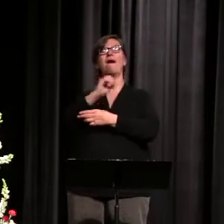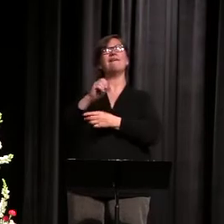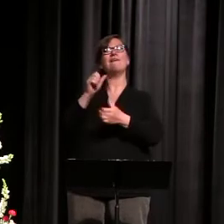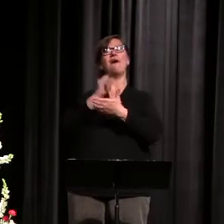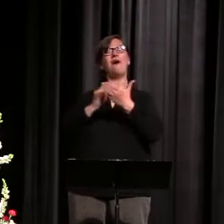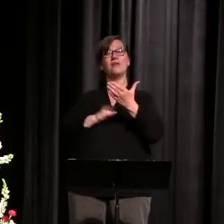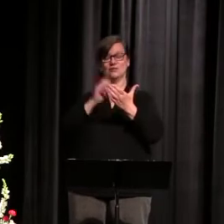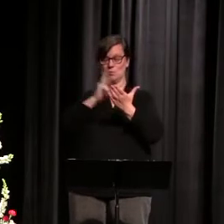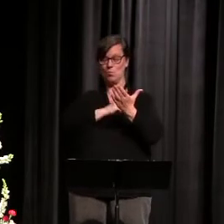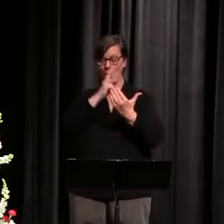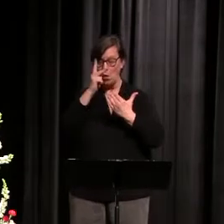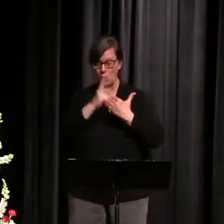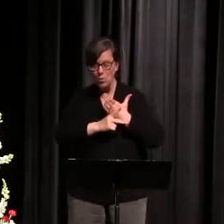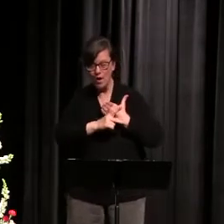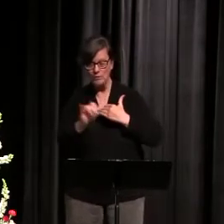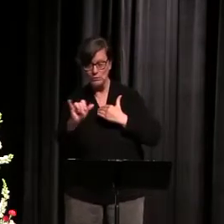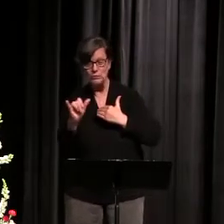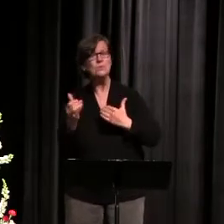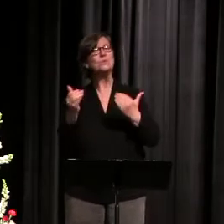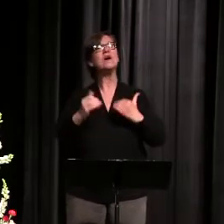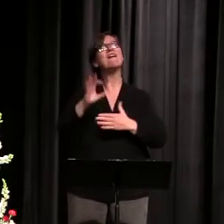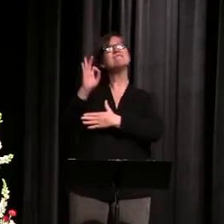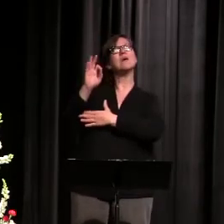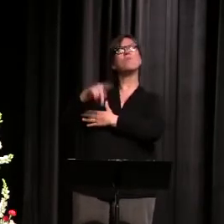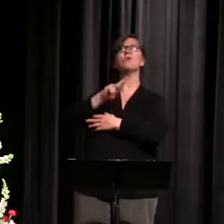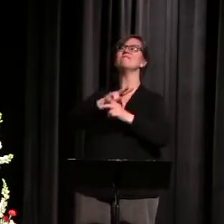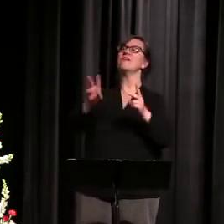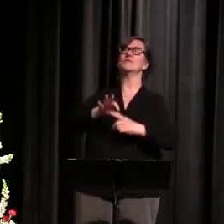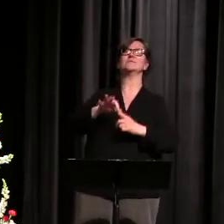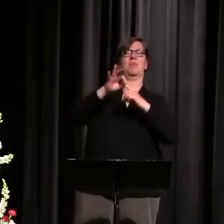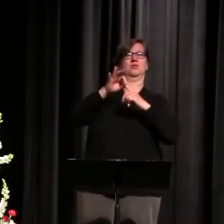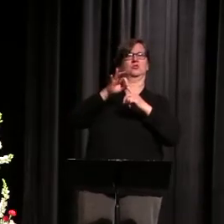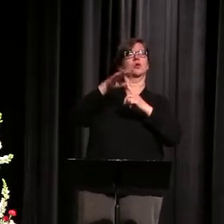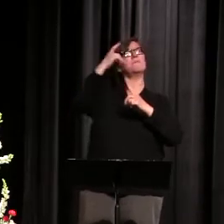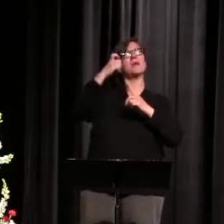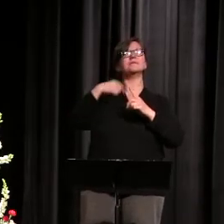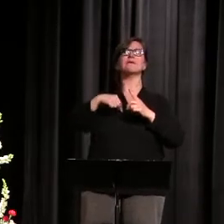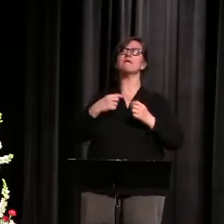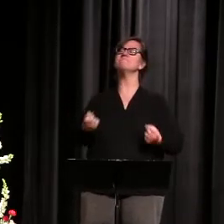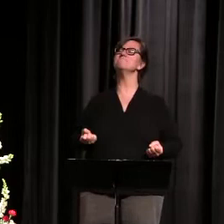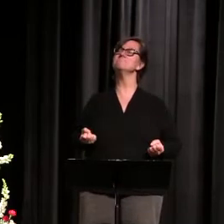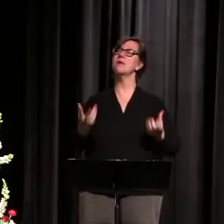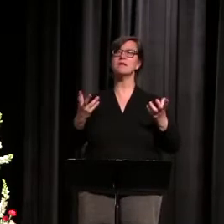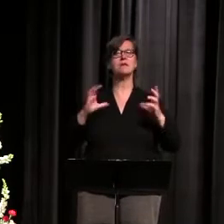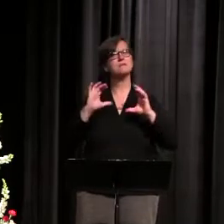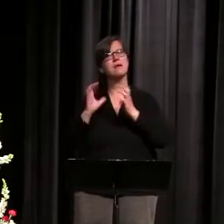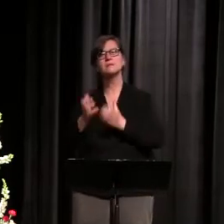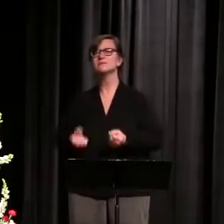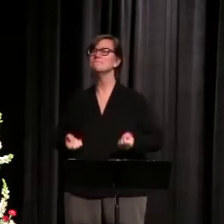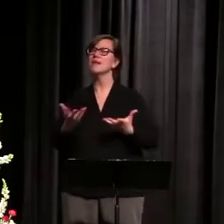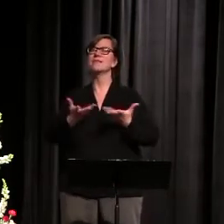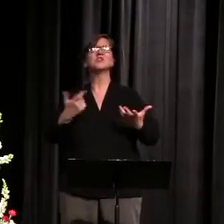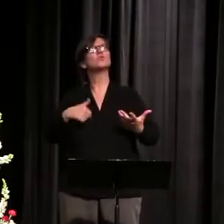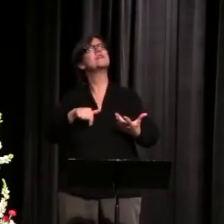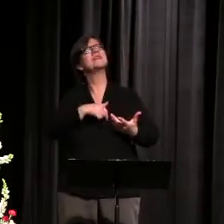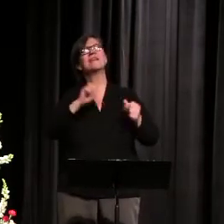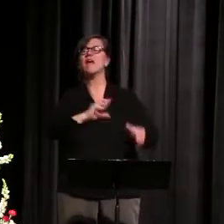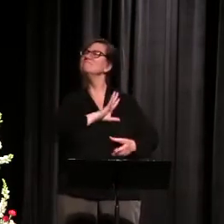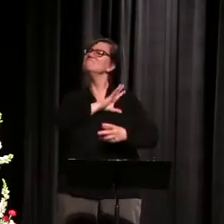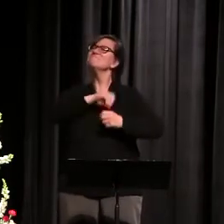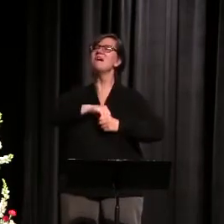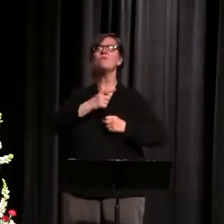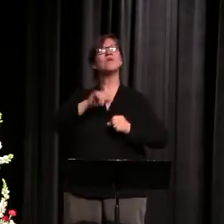grade, excelled at. Fairport is extremely special in the way that there are countless clubs and classes that we can be a part of and find our